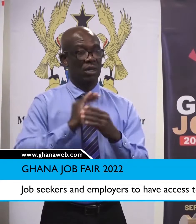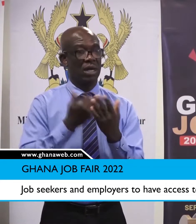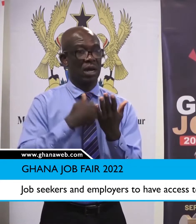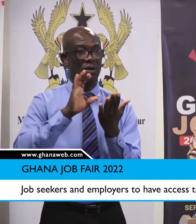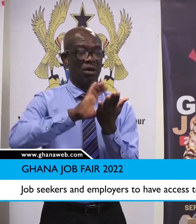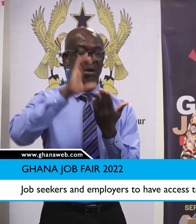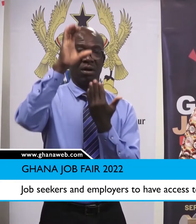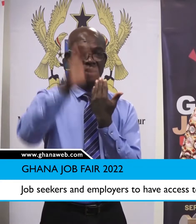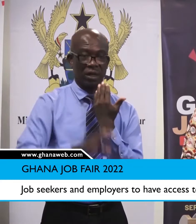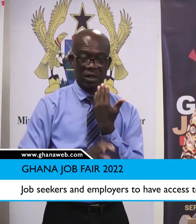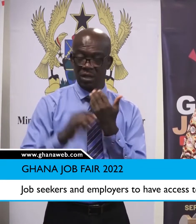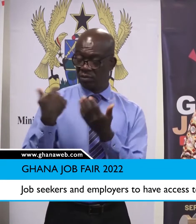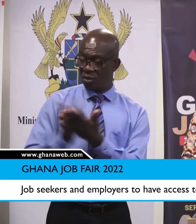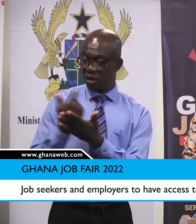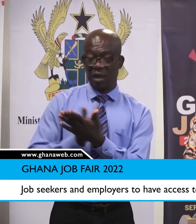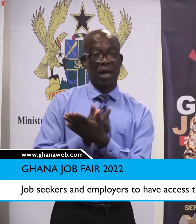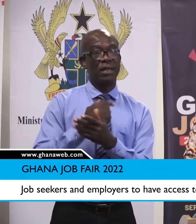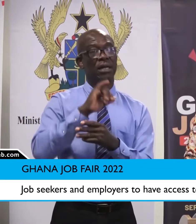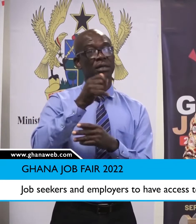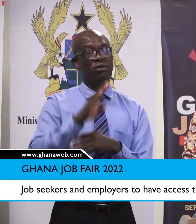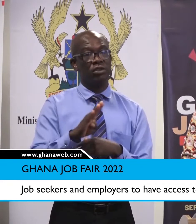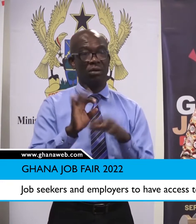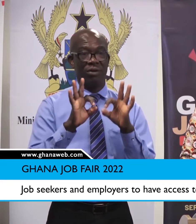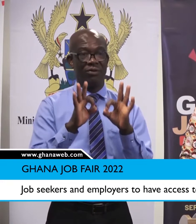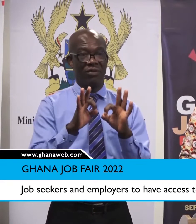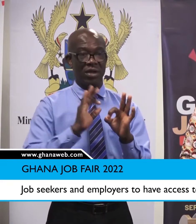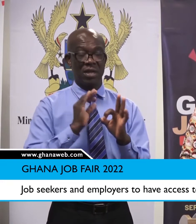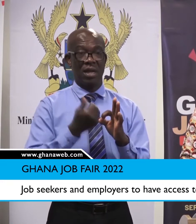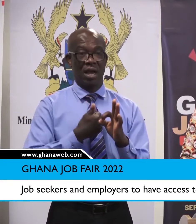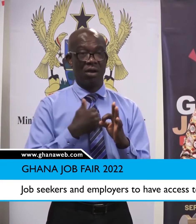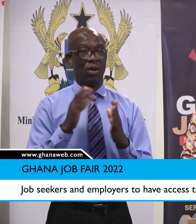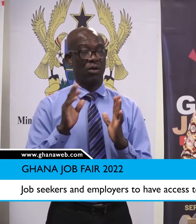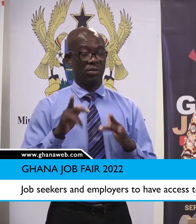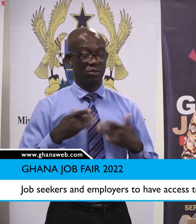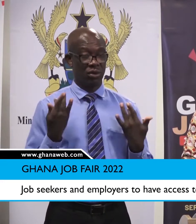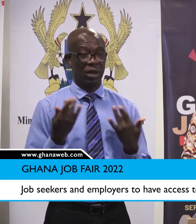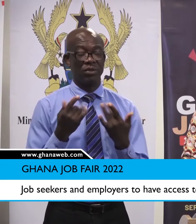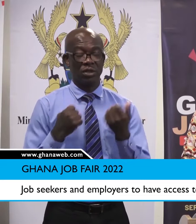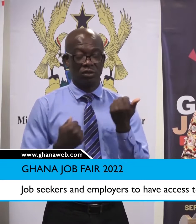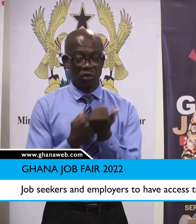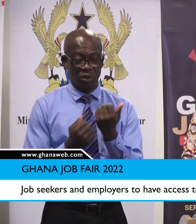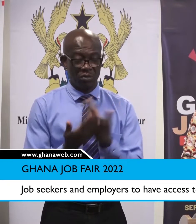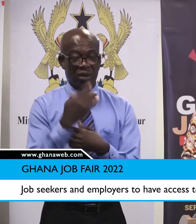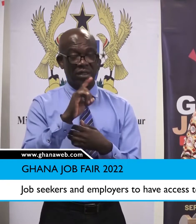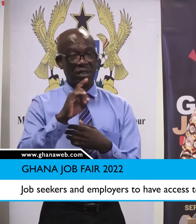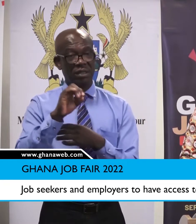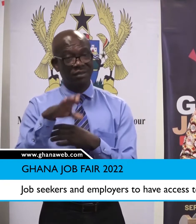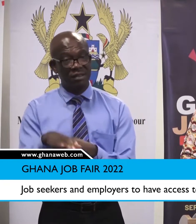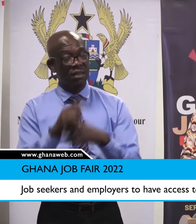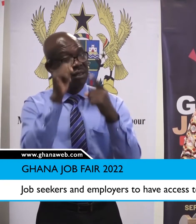The Ghana Job Fair is actually one of our signature events, supported by the GGC, and it targets young job